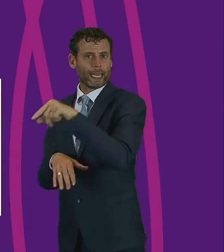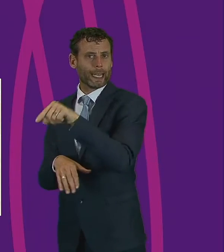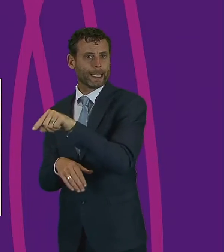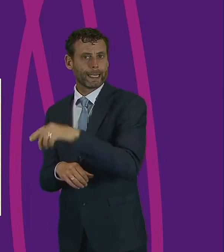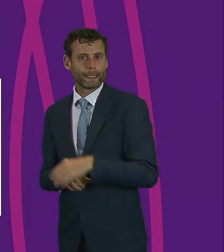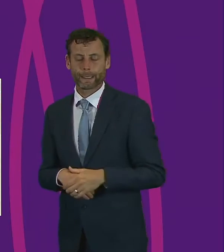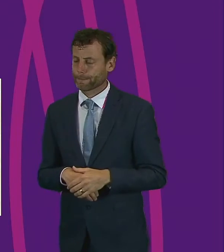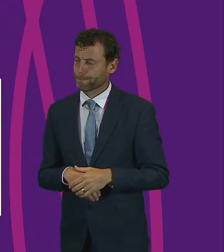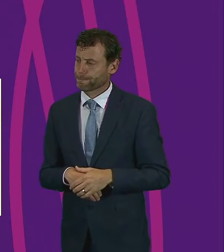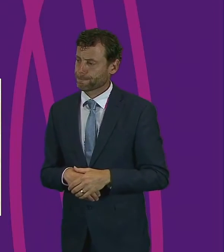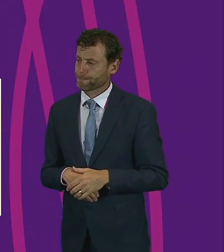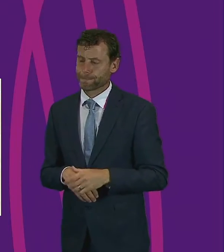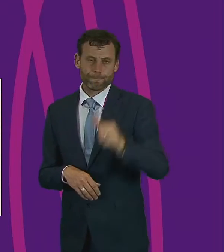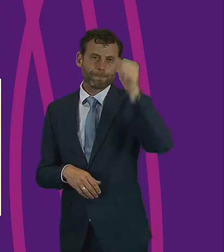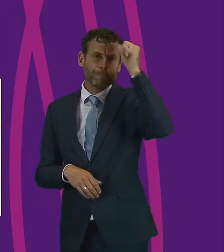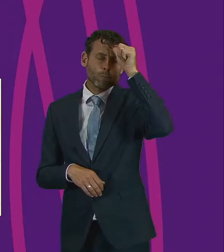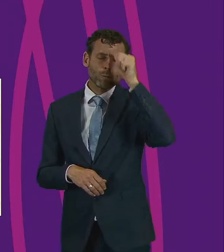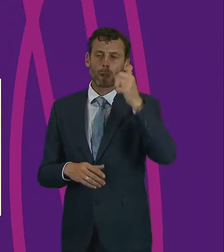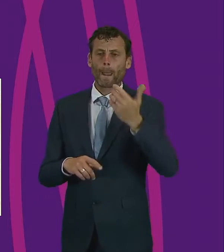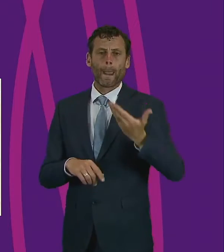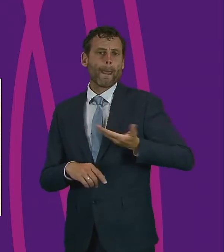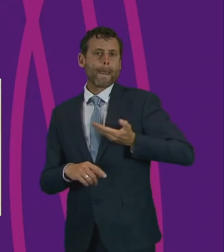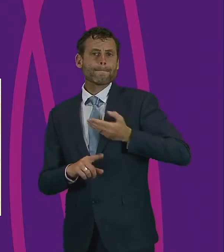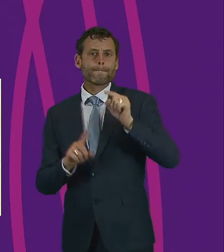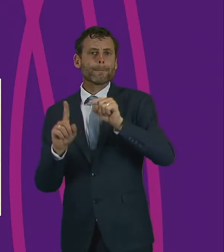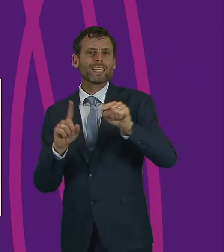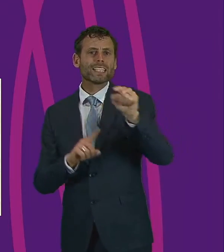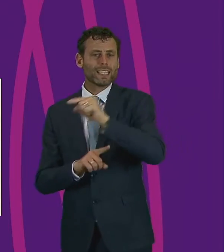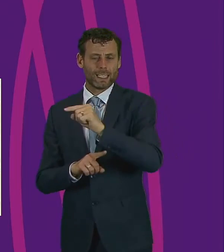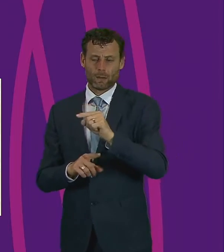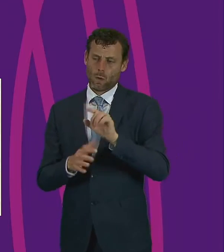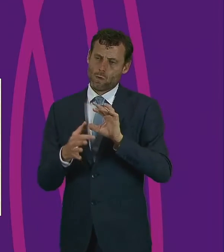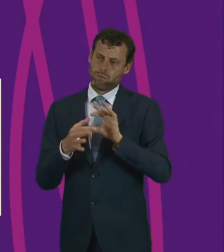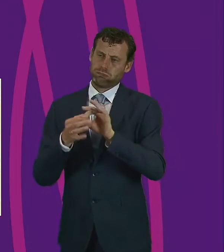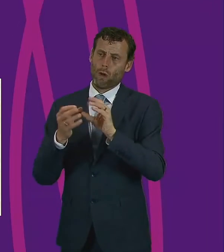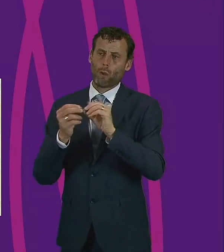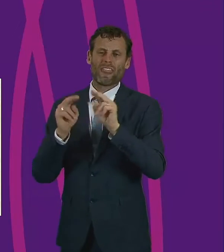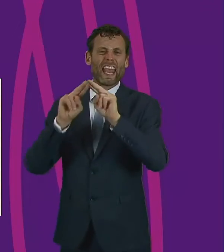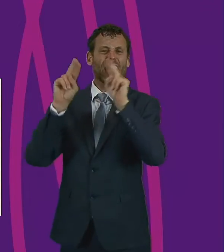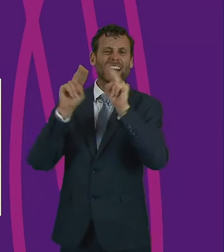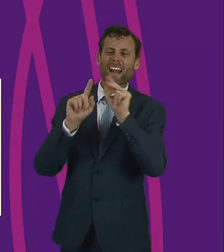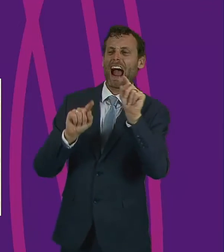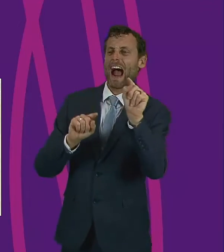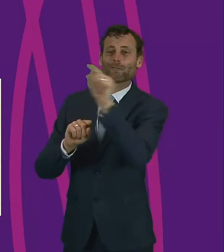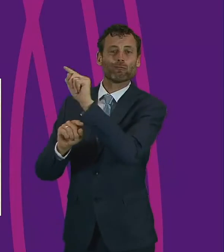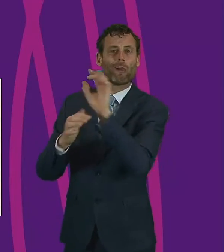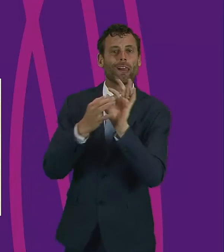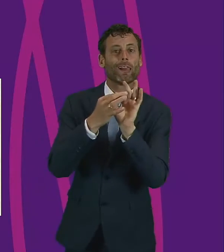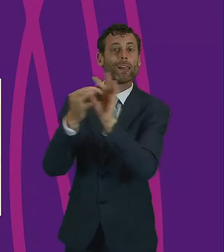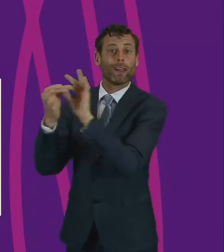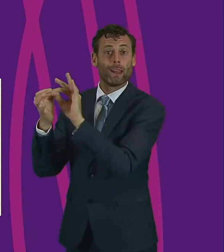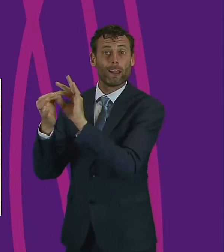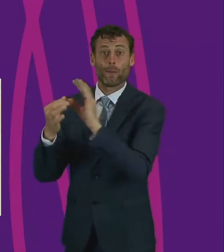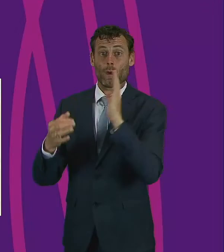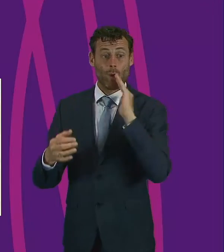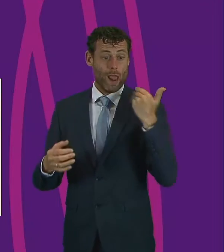international markets have been lost or disrupted, who must now reconnect with their supply chains and create new markets.